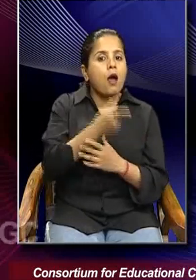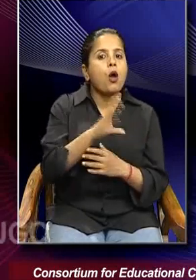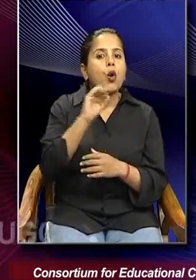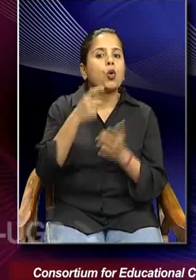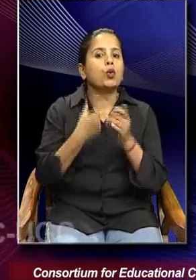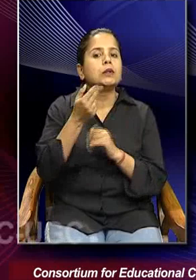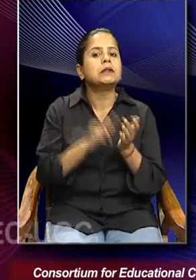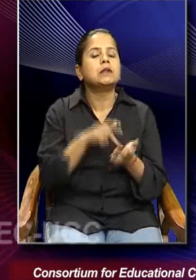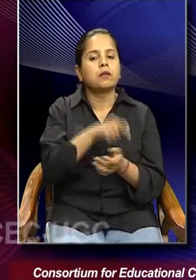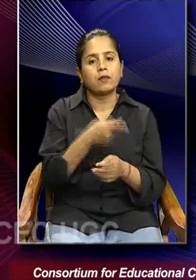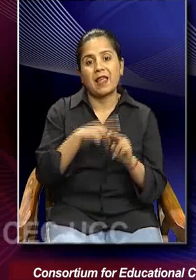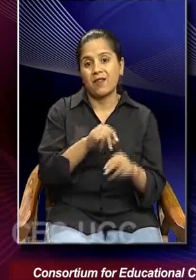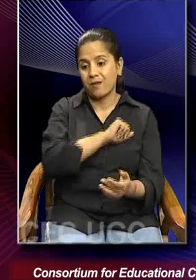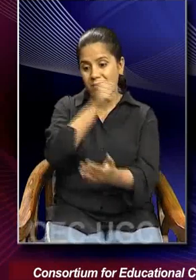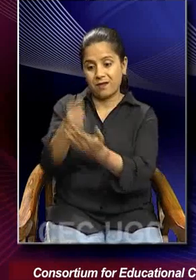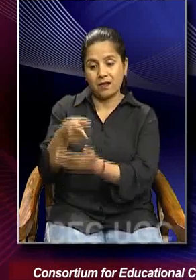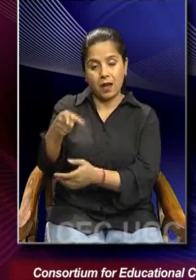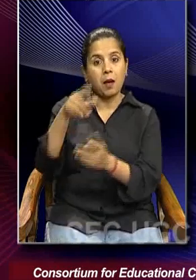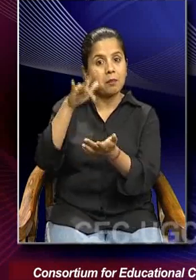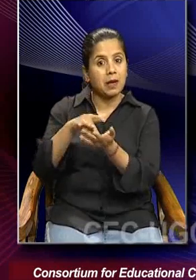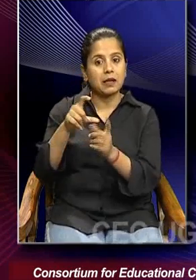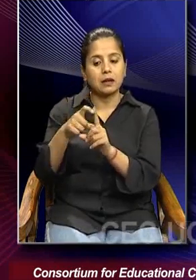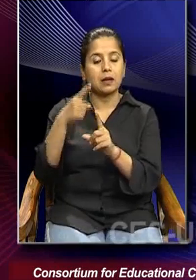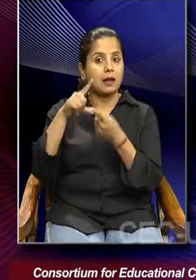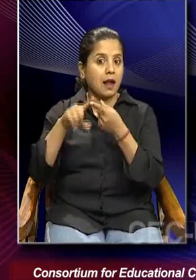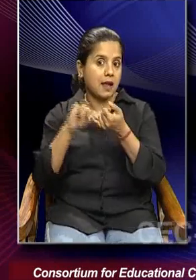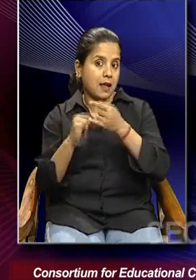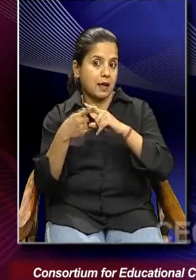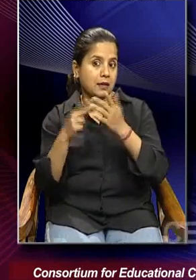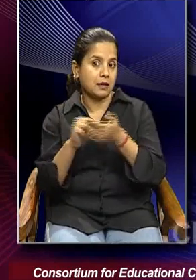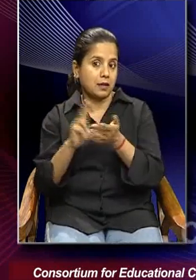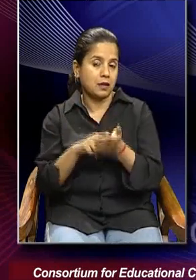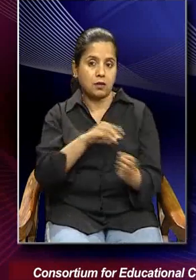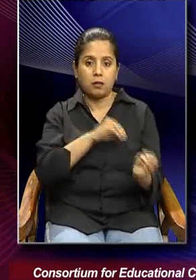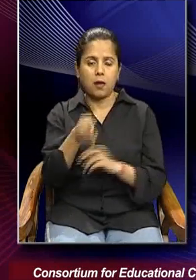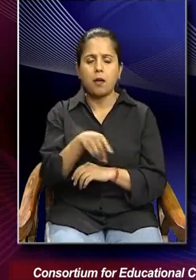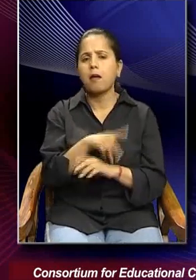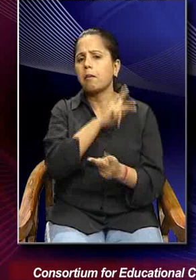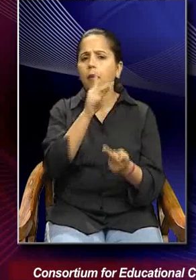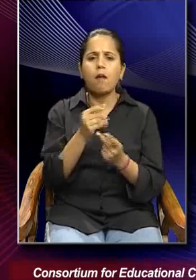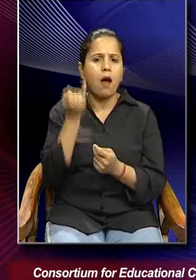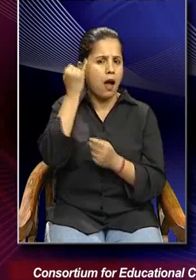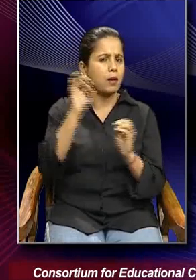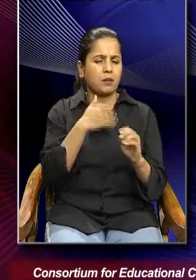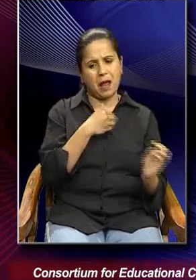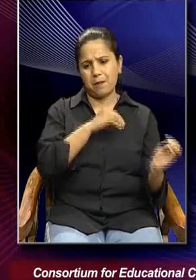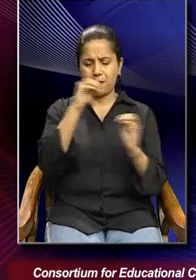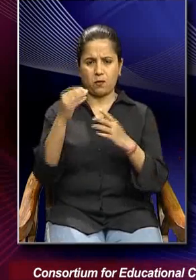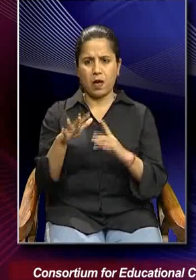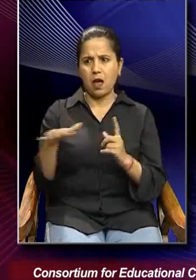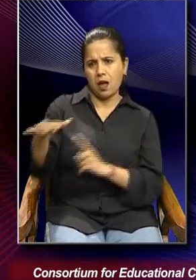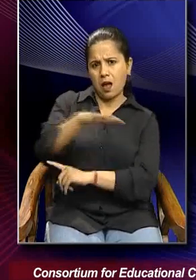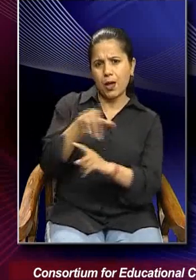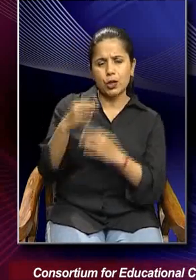talk about the place of destination, the potential migrant doesn't have a perfect idea, but has some